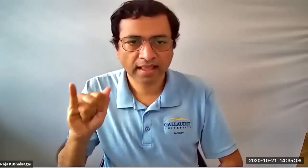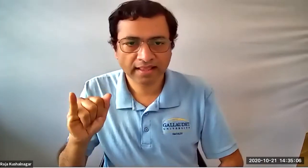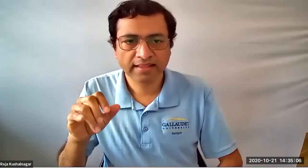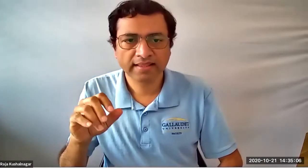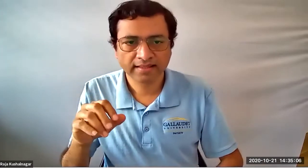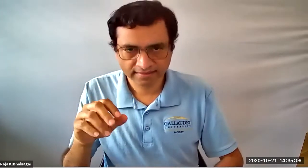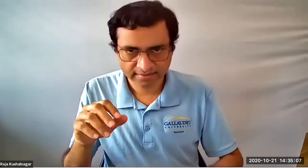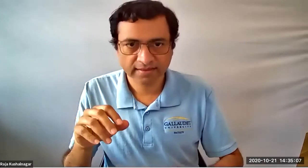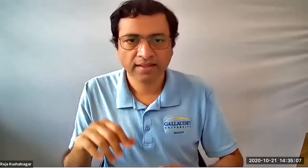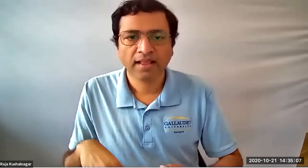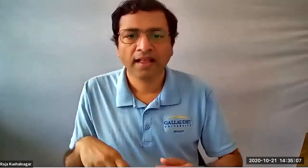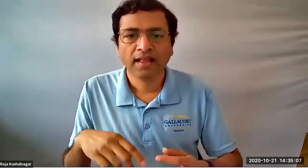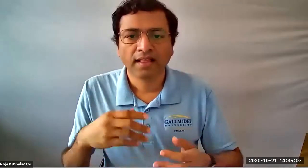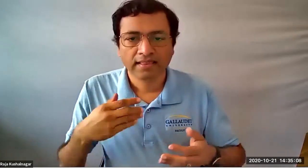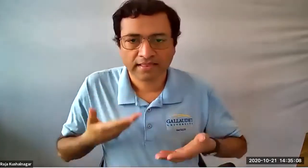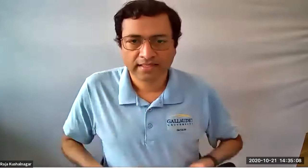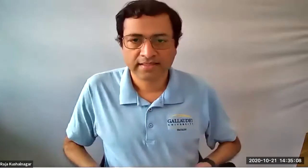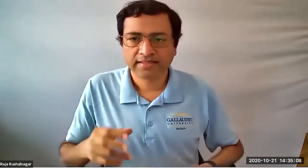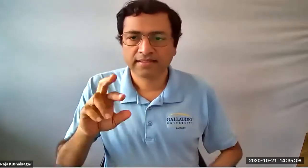Welcome, everybody.